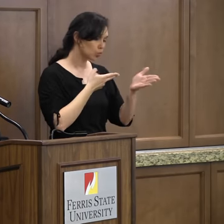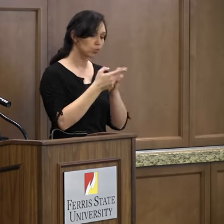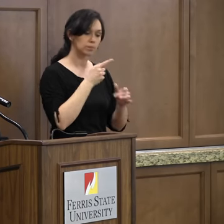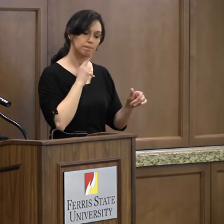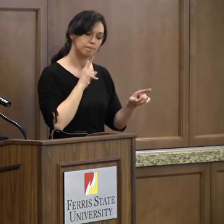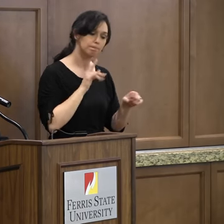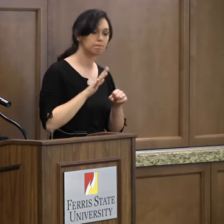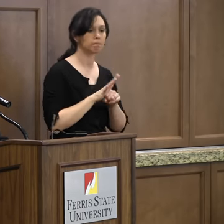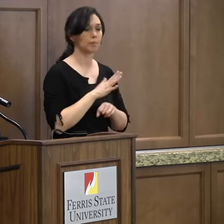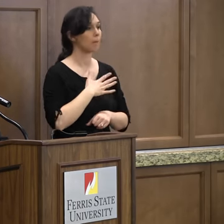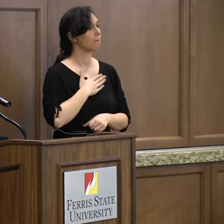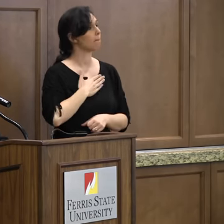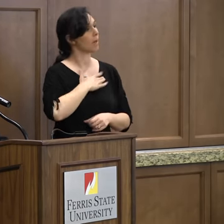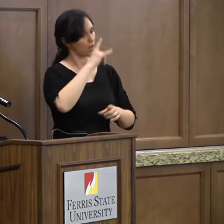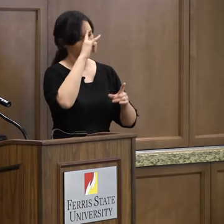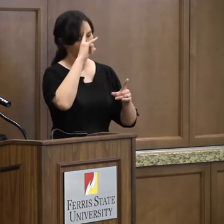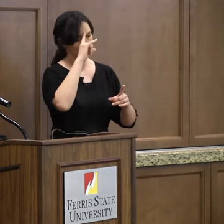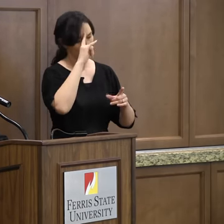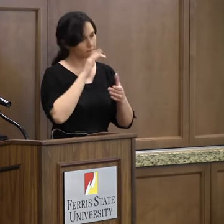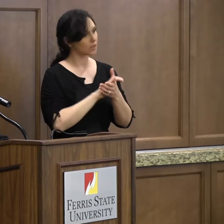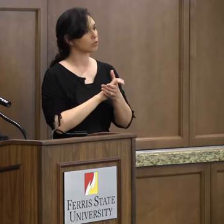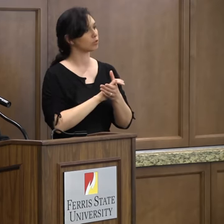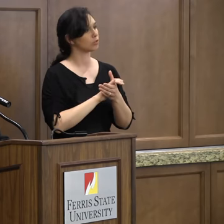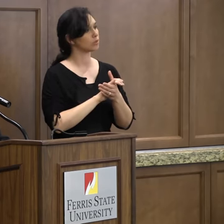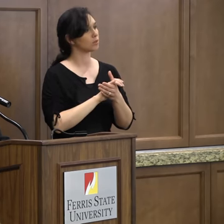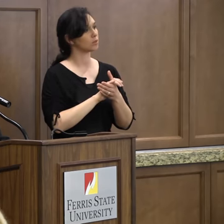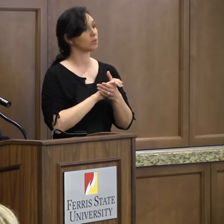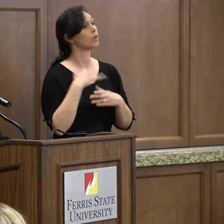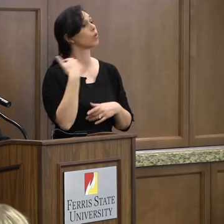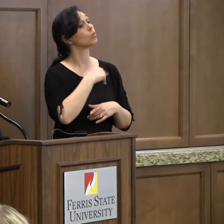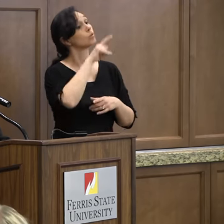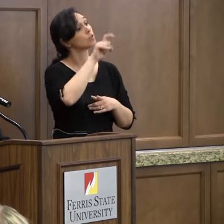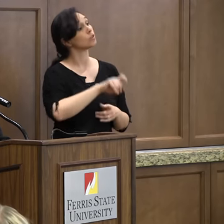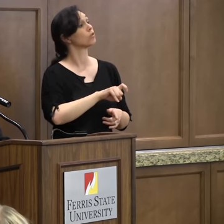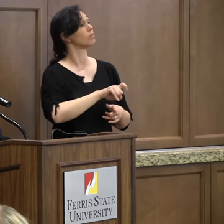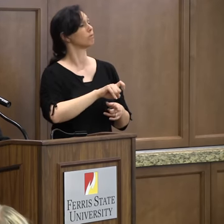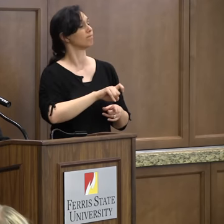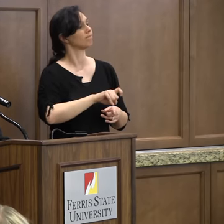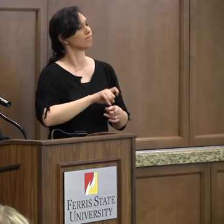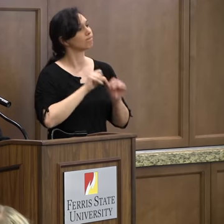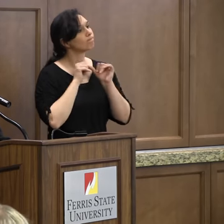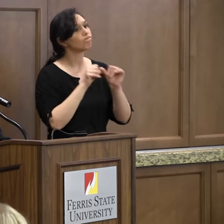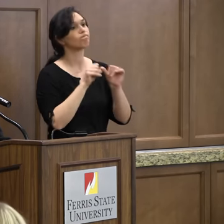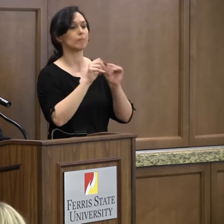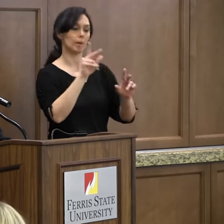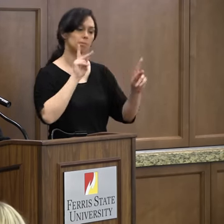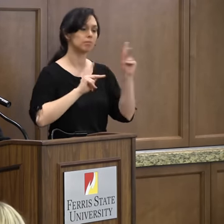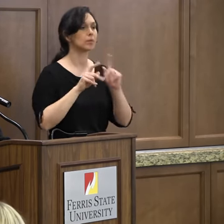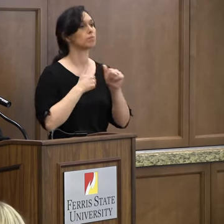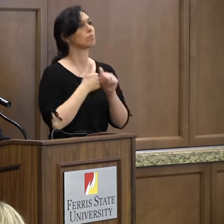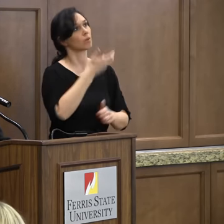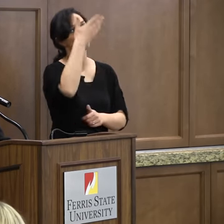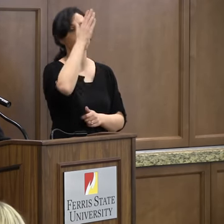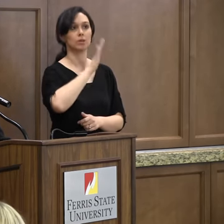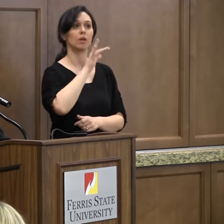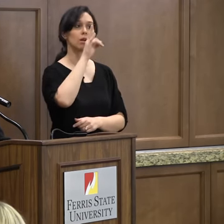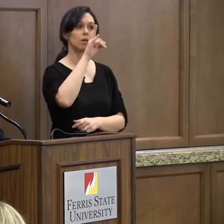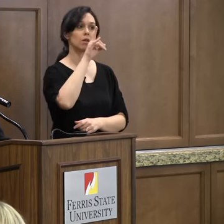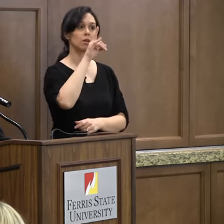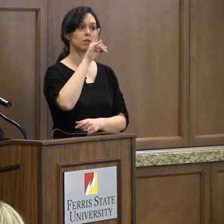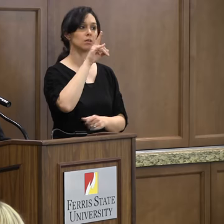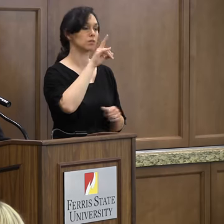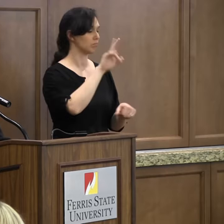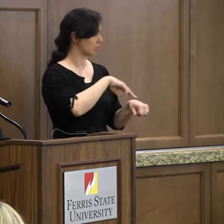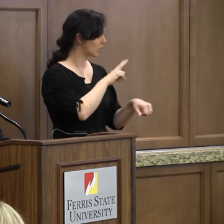share with all men the calling to be a son of the living God. Beyond the calling of race or nation or